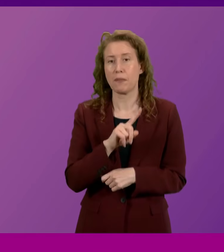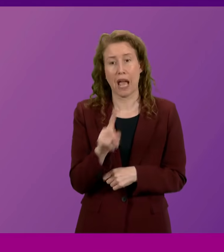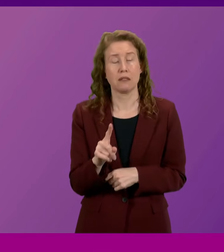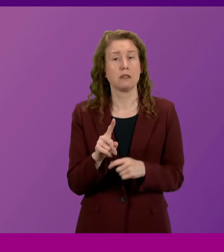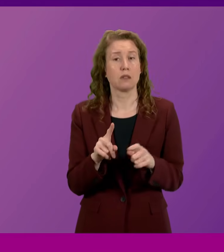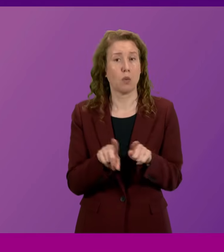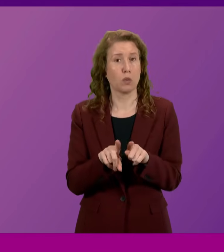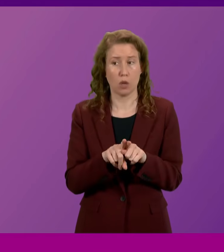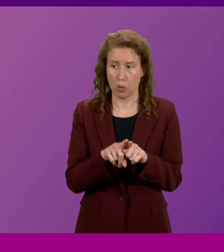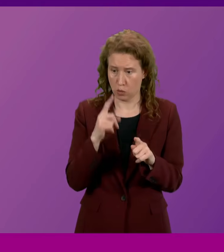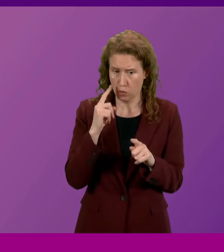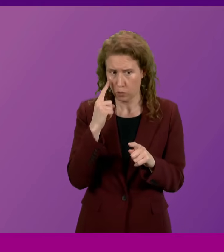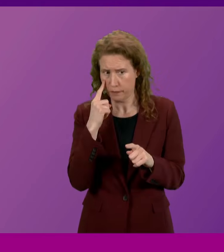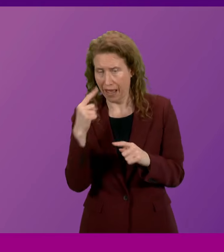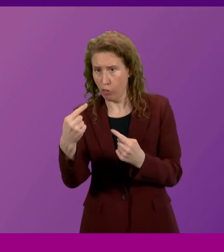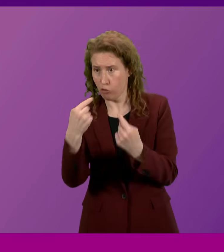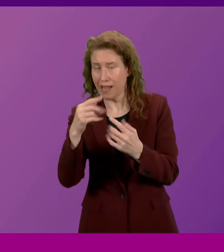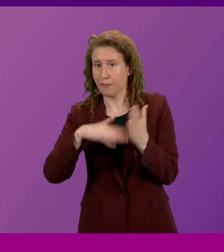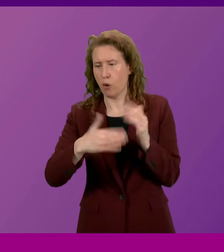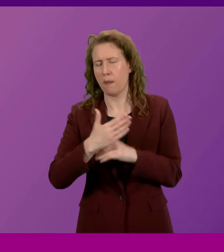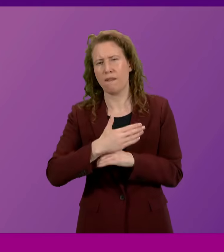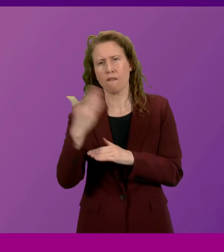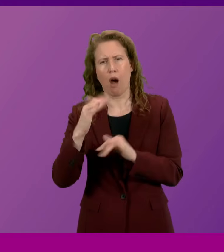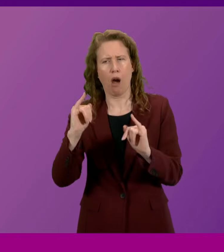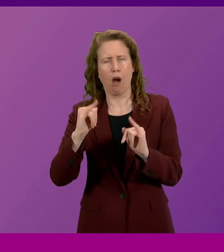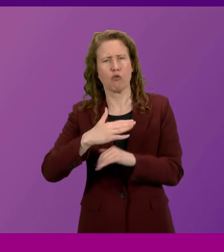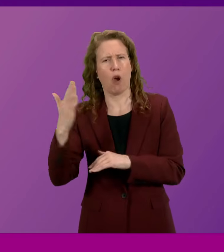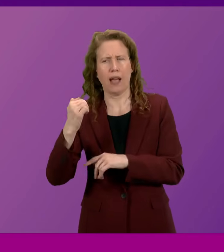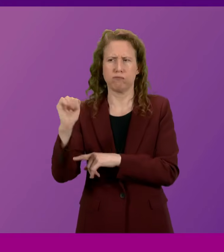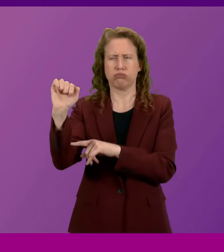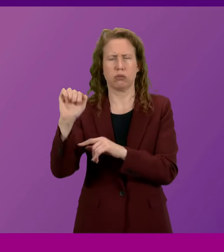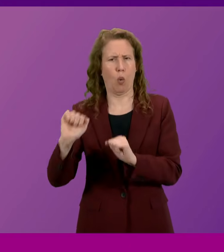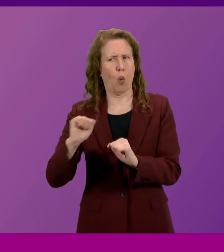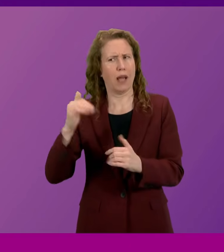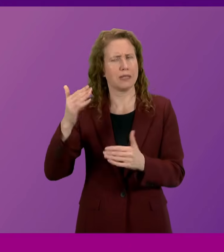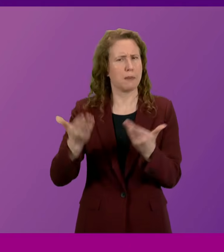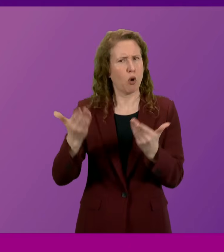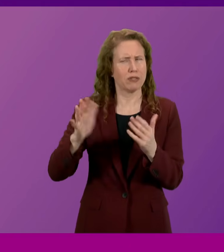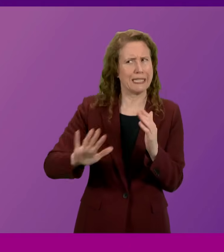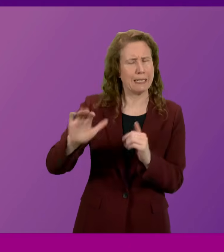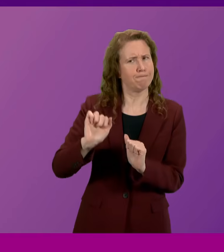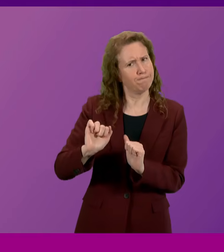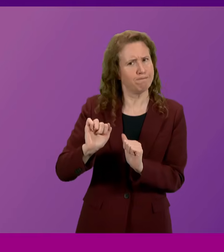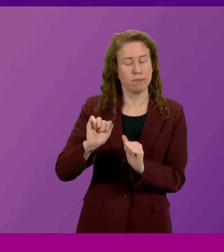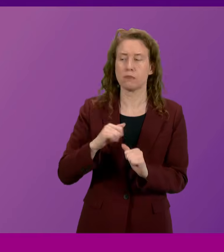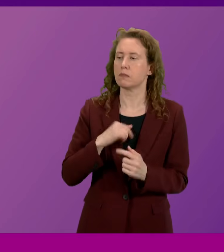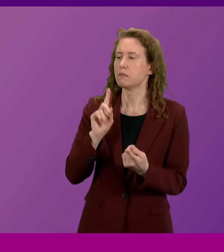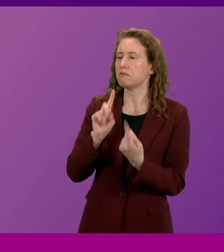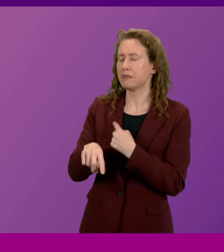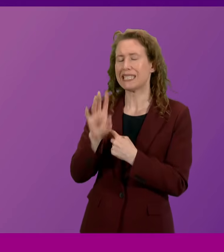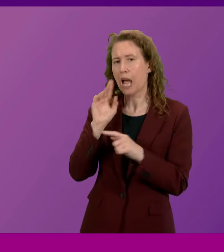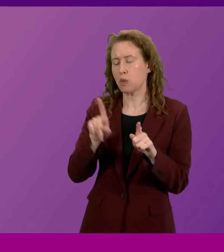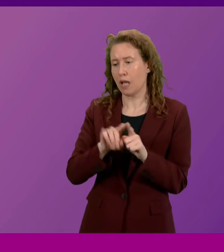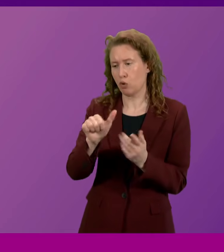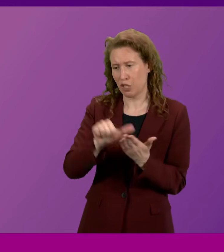address that threat from the far right in our democracy. Patrick Harvey. Well, it sounds as though the government's agenda after the summit is